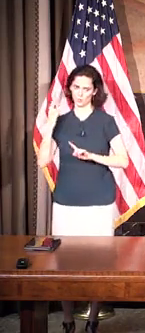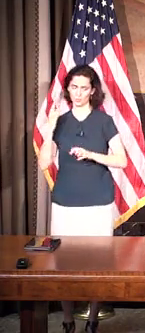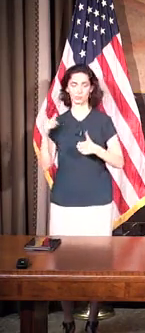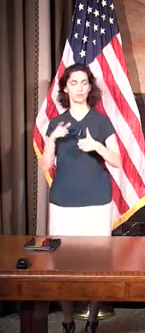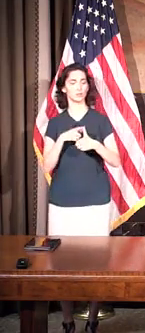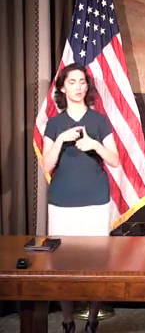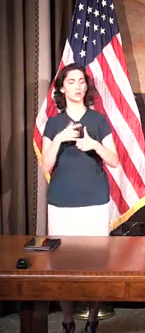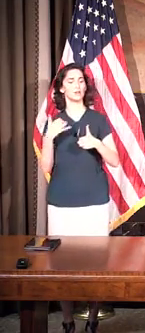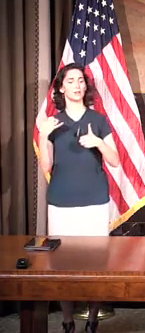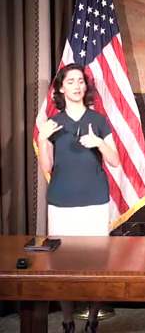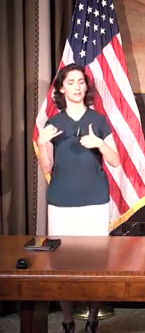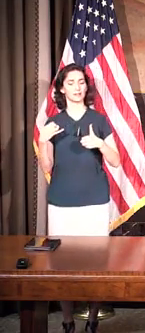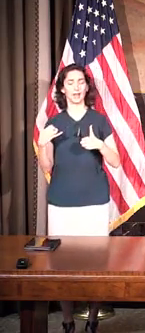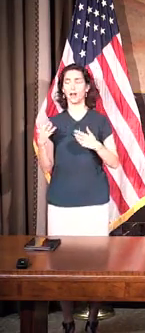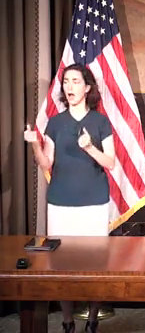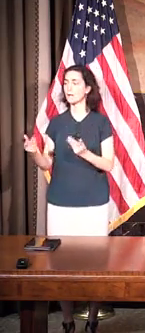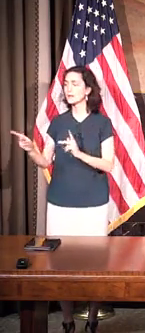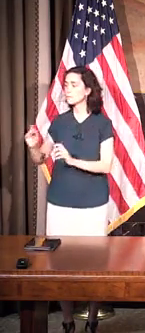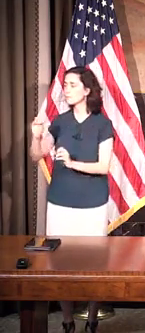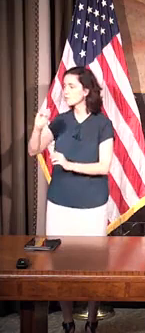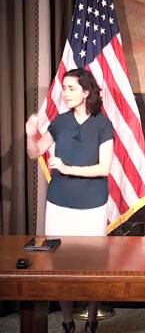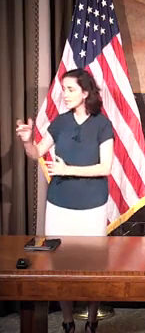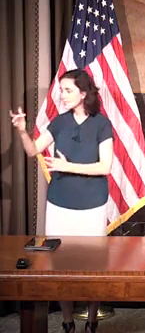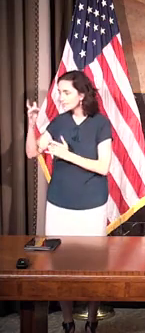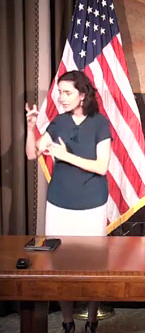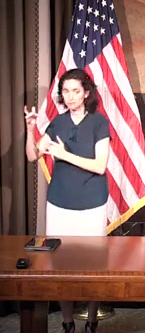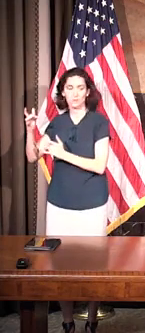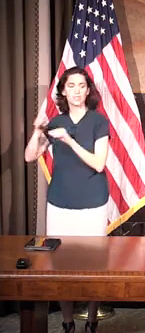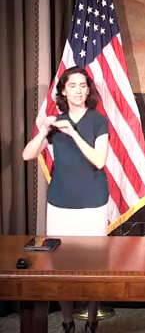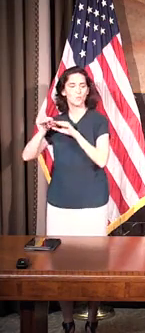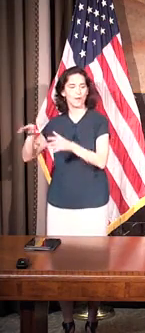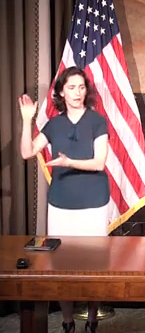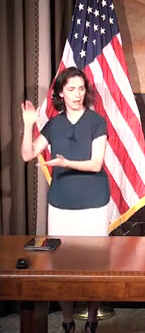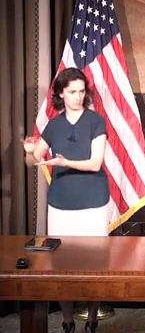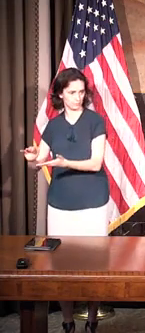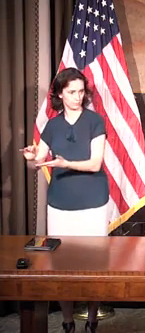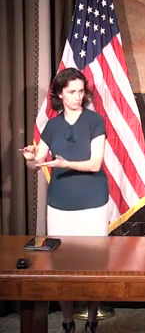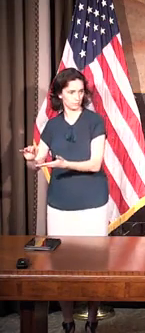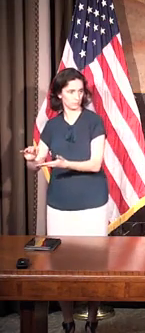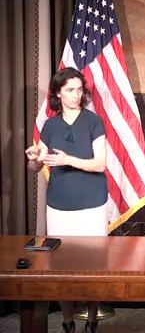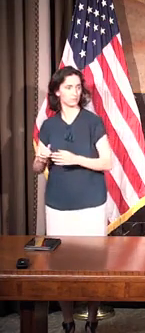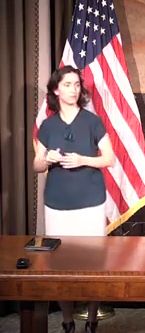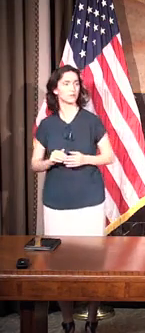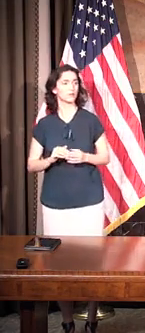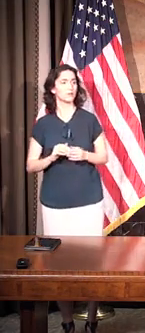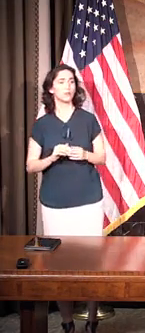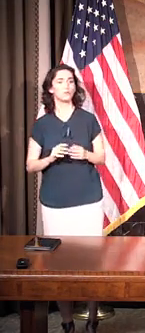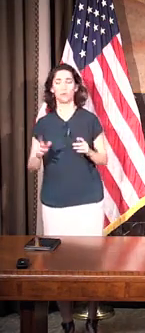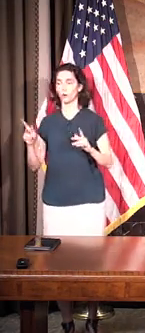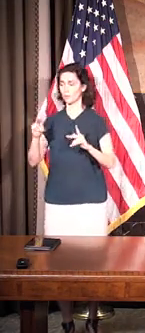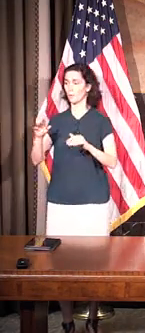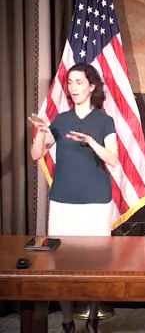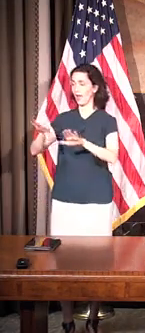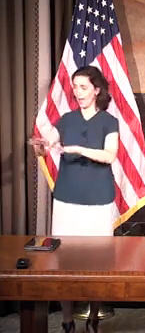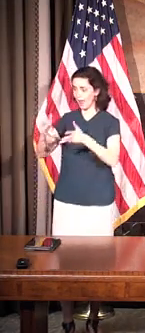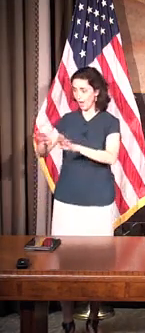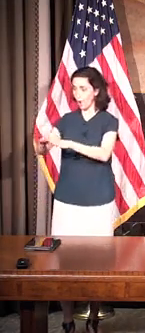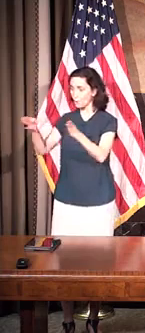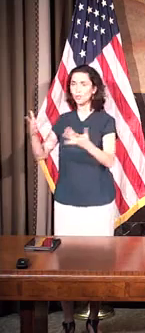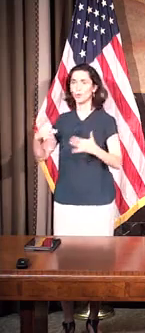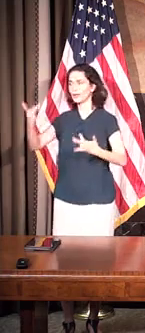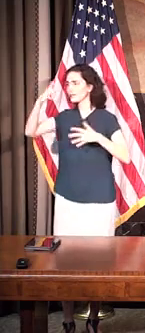now tied it to the percent positivity. So there's reduced community spread before they ever open their doors for on-premises consumption. Secondly,